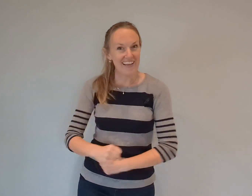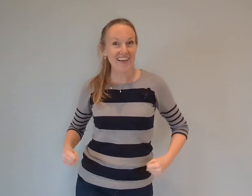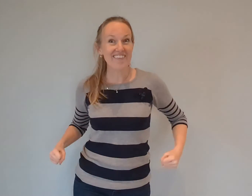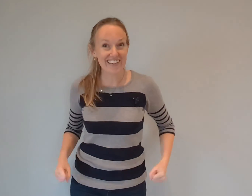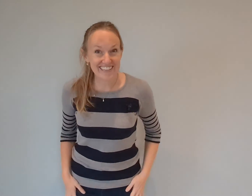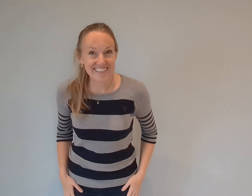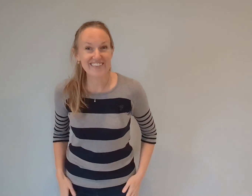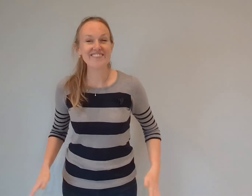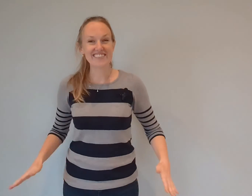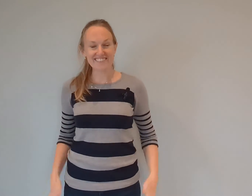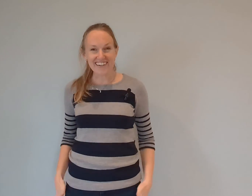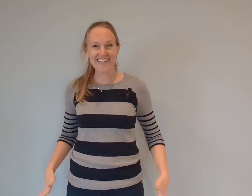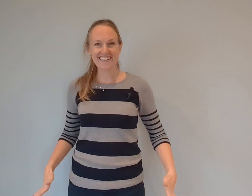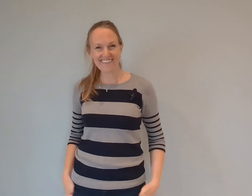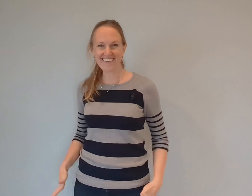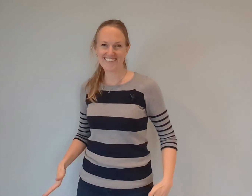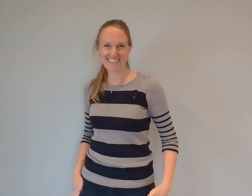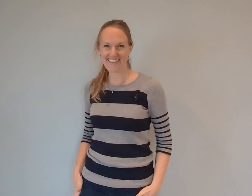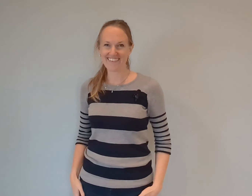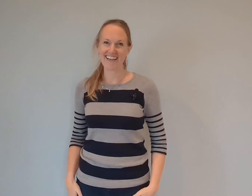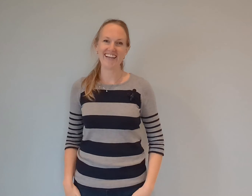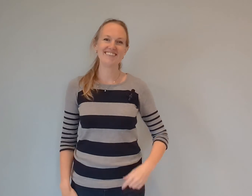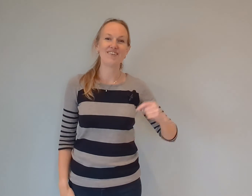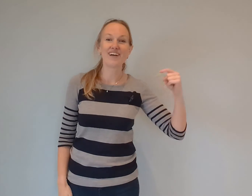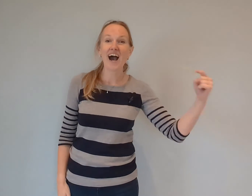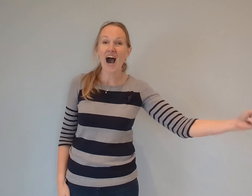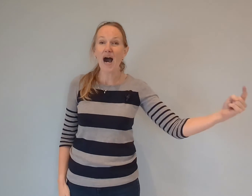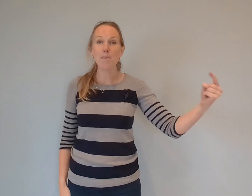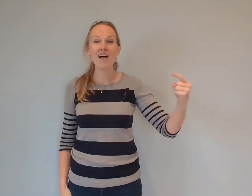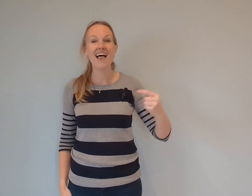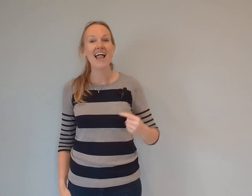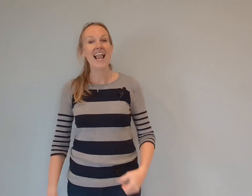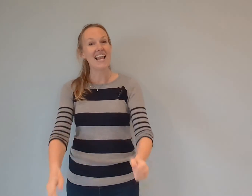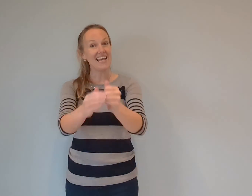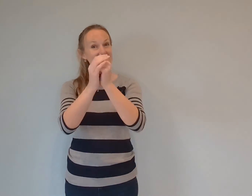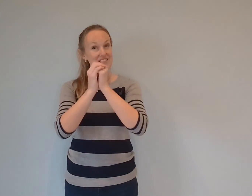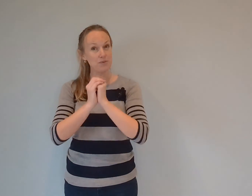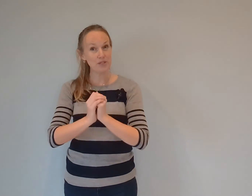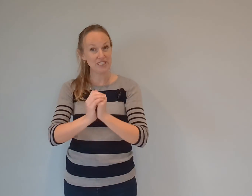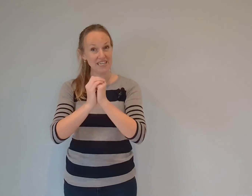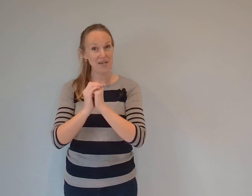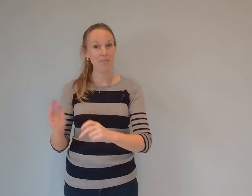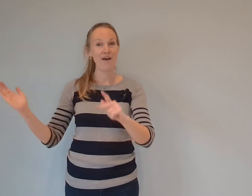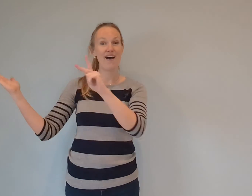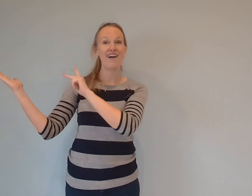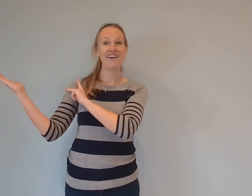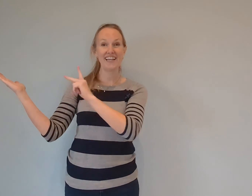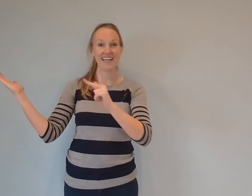We're going to do verse 1 in the chorus together. Okay? So come, Let us worship our